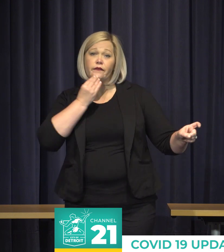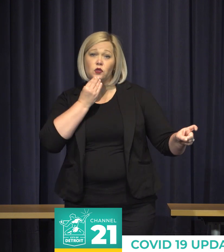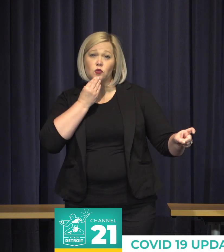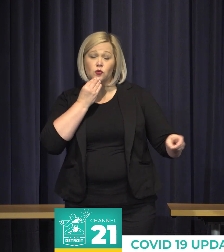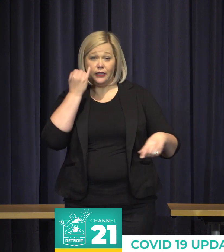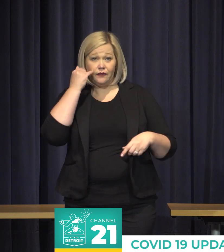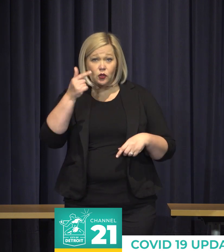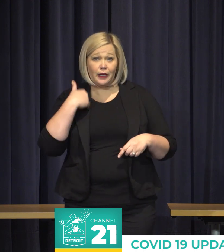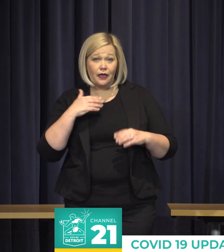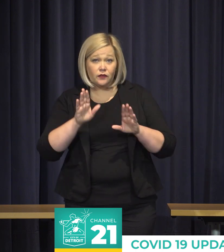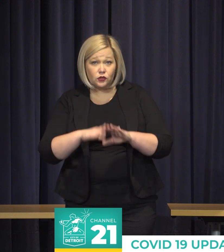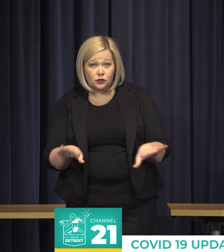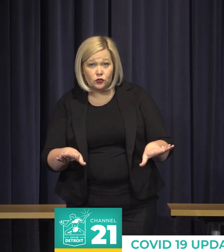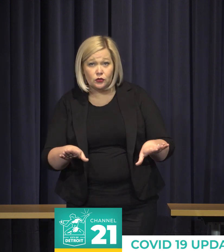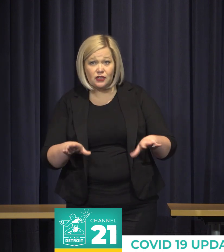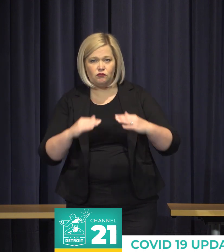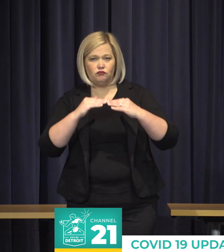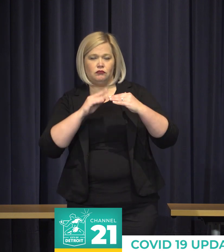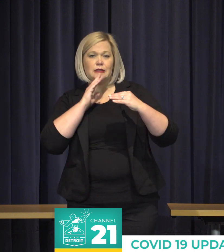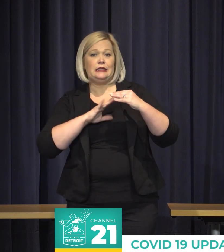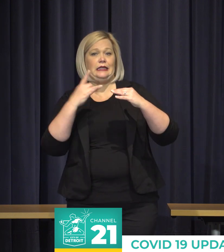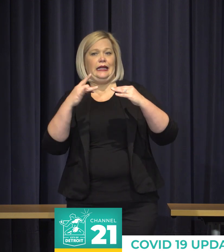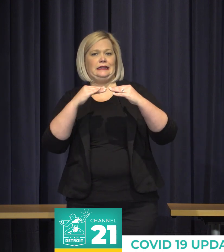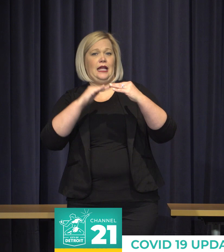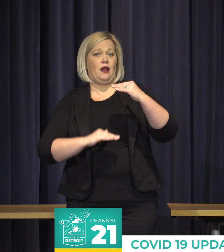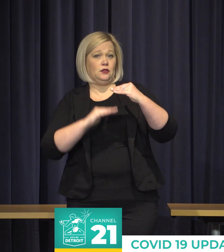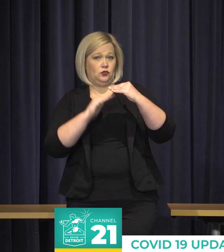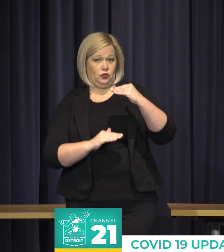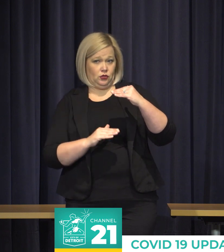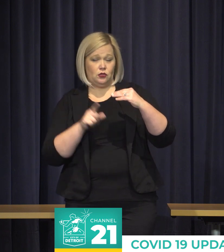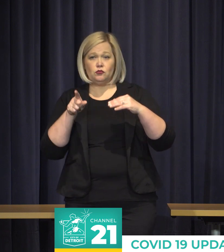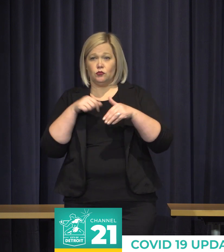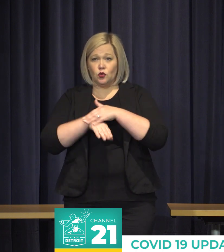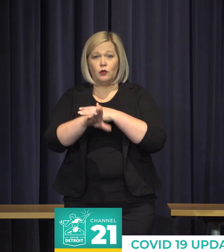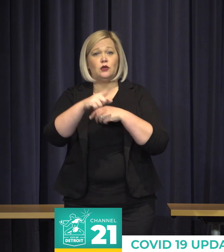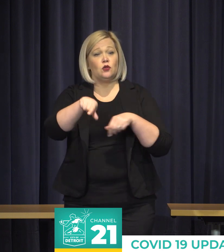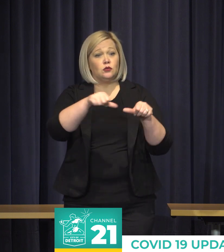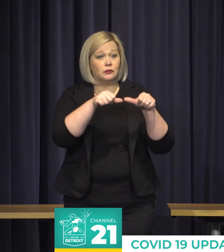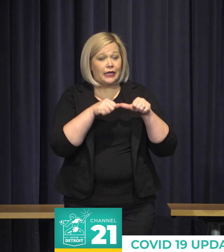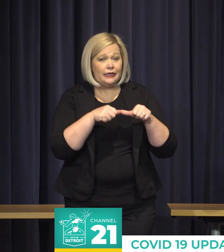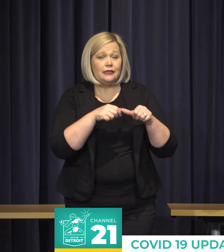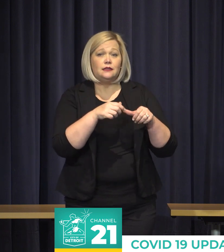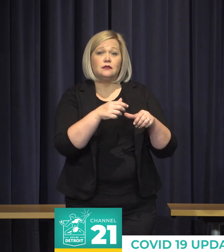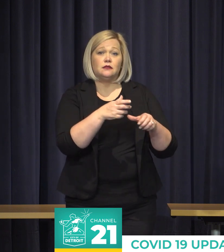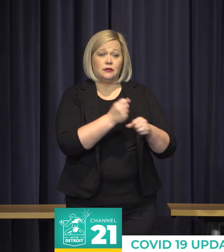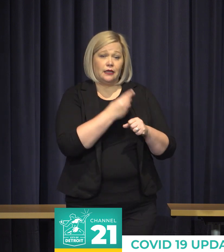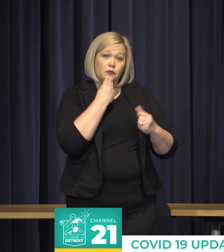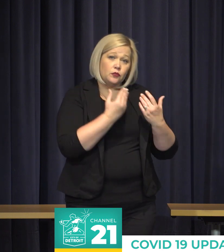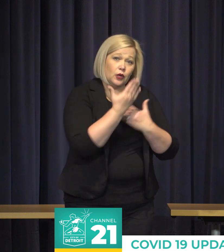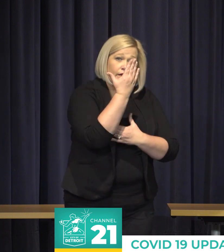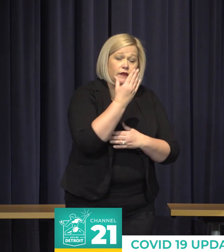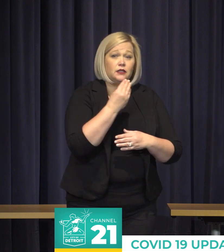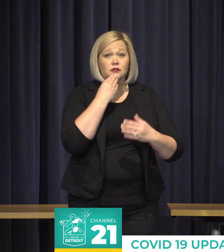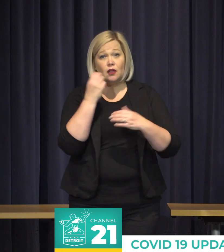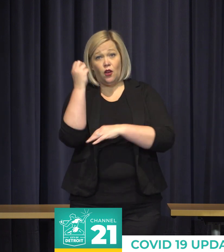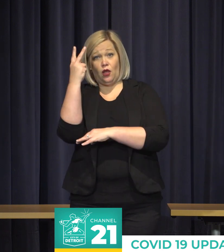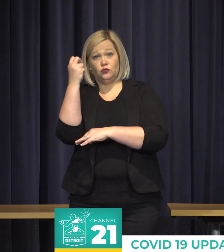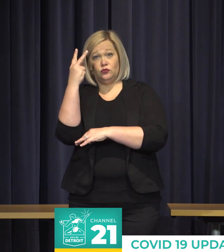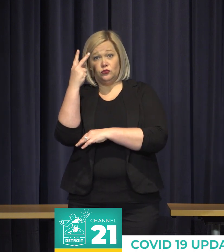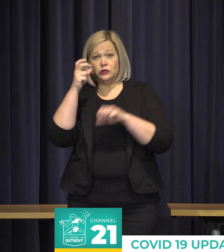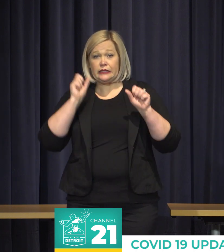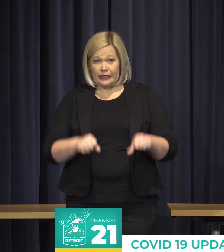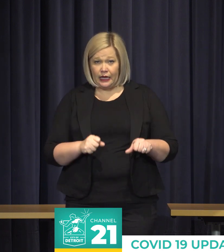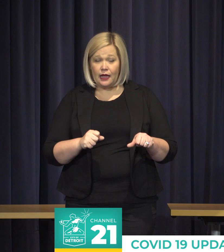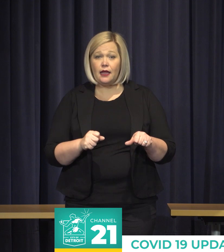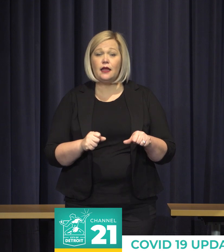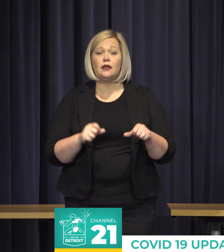have children under the age of 18, you can go in and get a breakfast and a lunch at these centers. There are